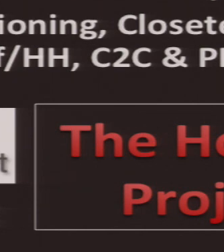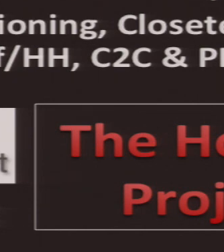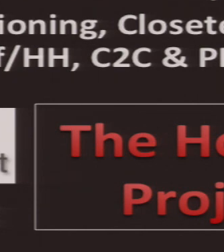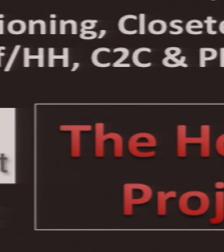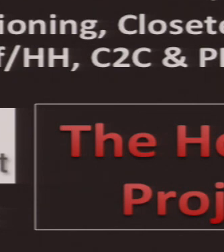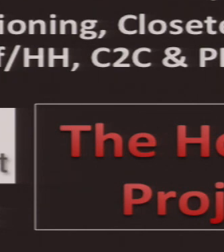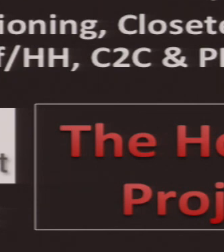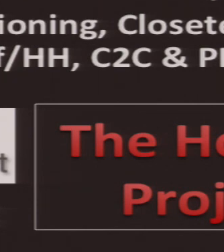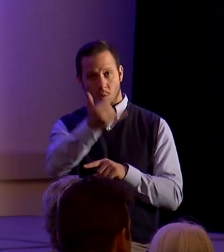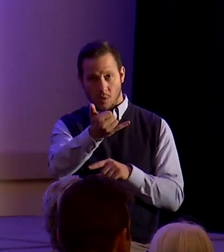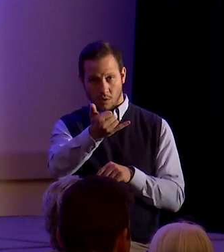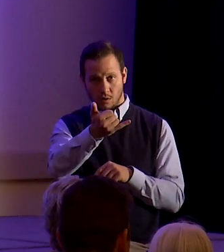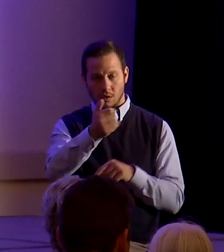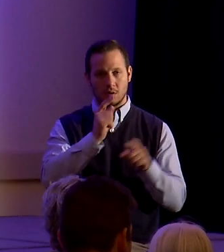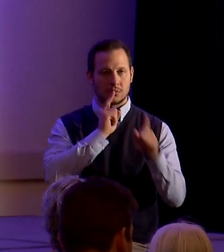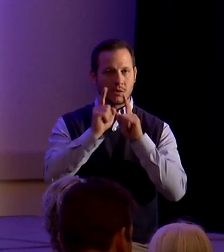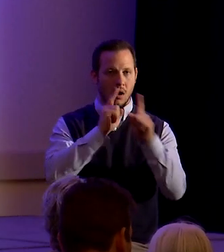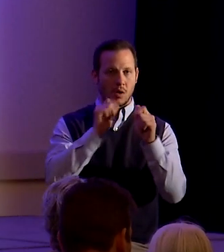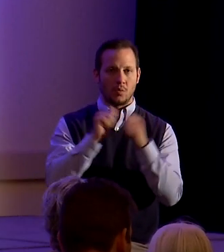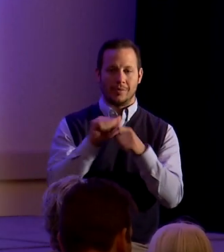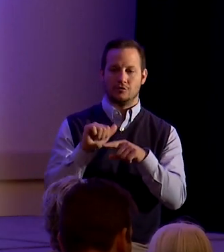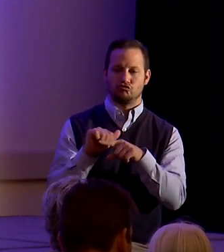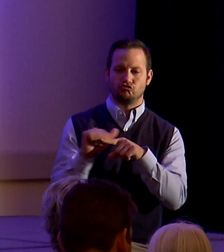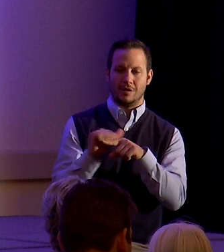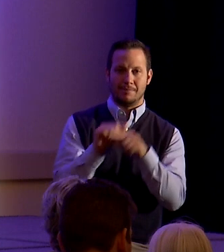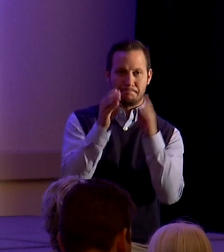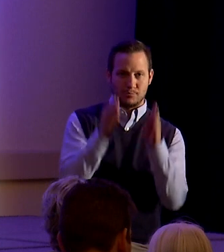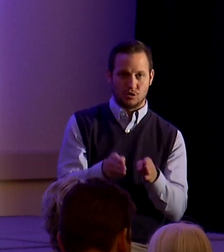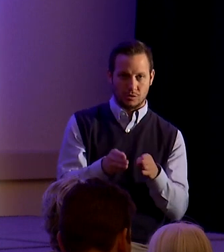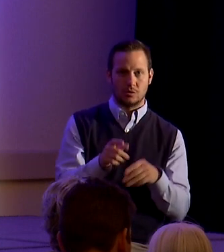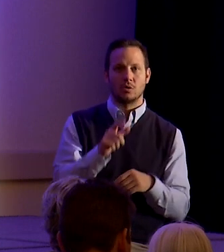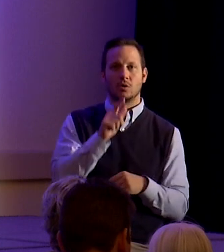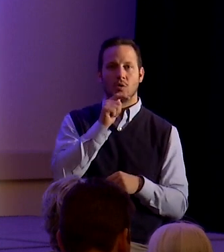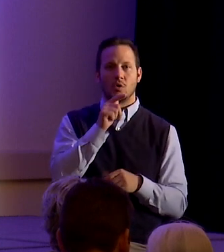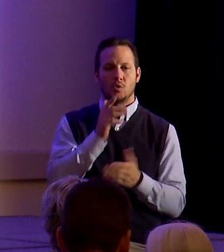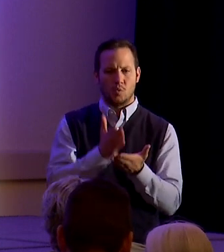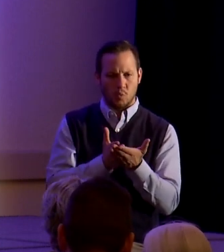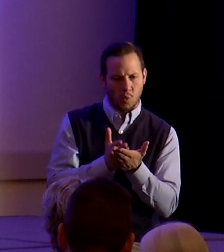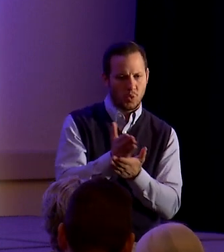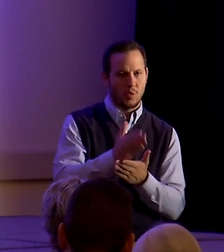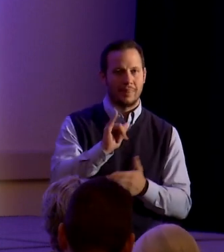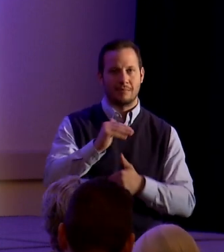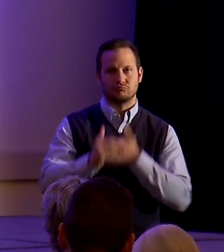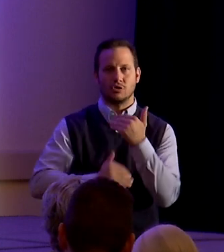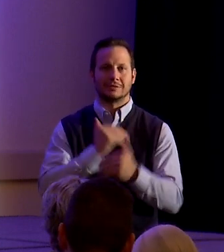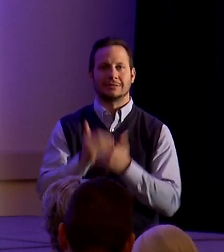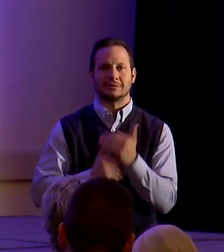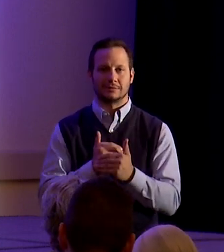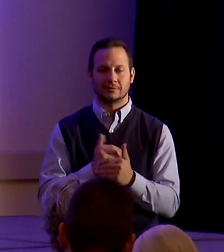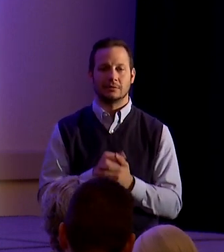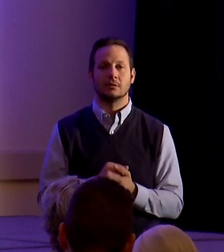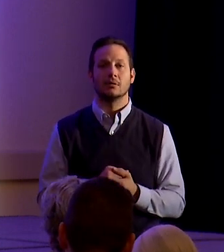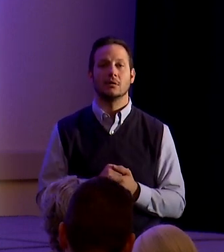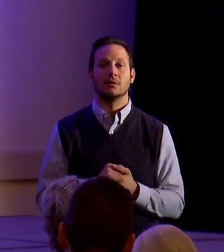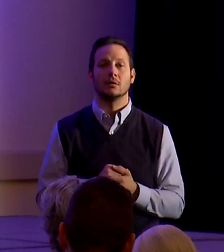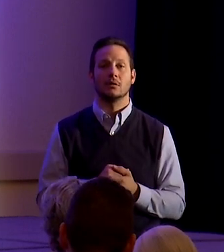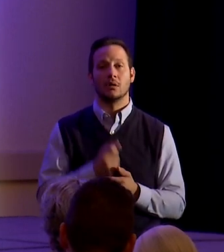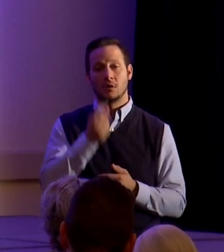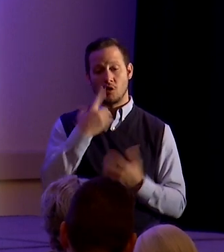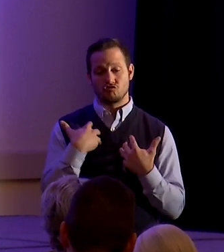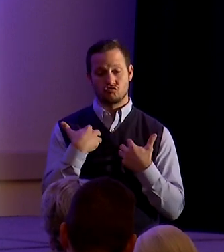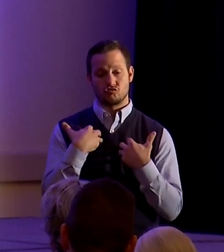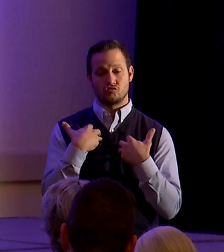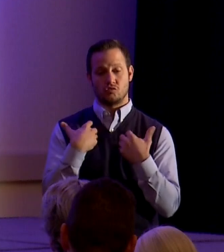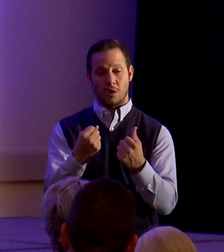call. They'll be able to talk to a trained agent who will be walking them through this process. Now, here's the thing. Recovering from Religion is not an